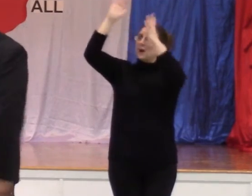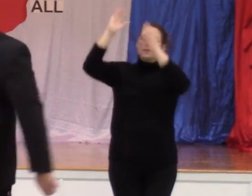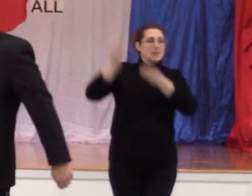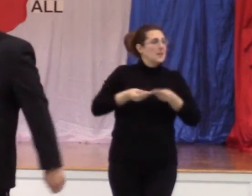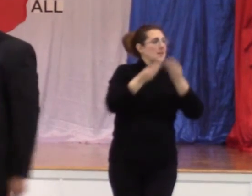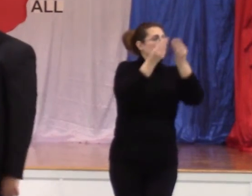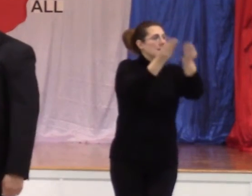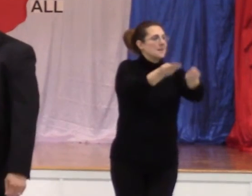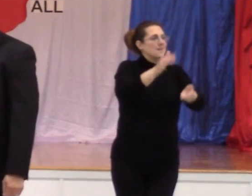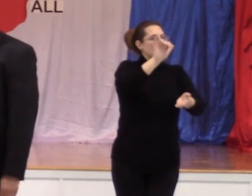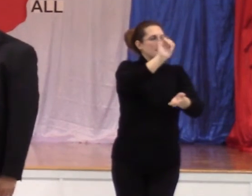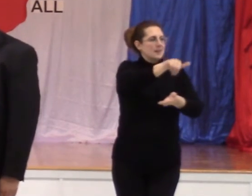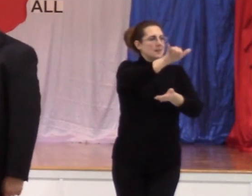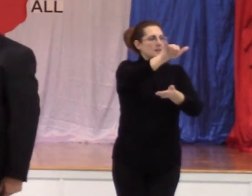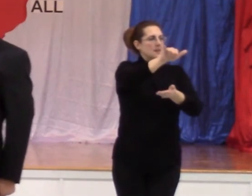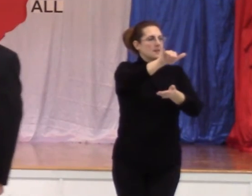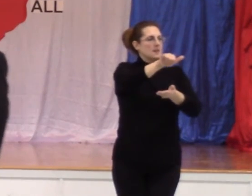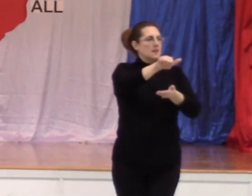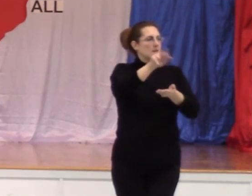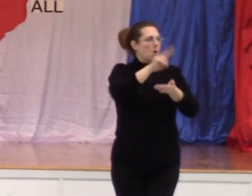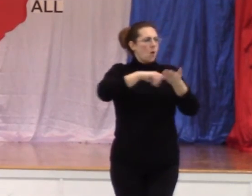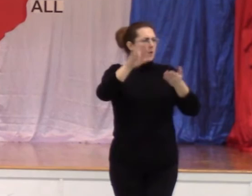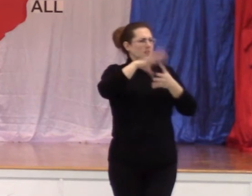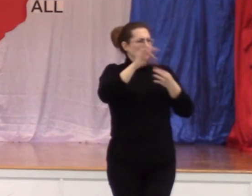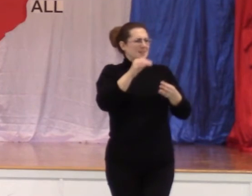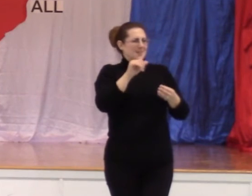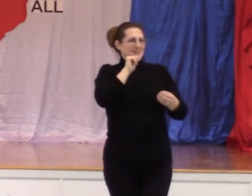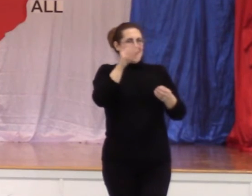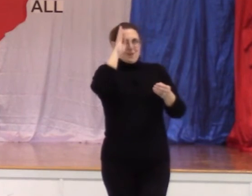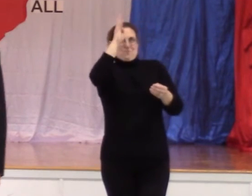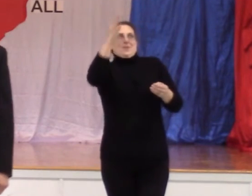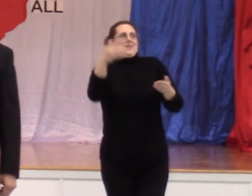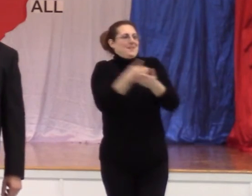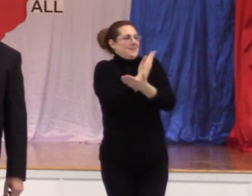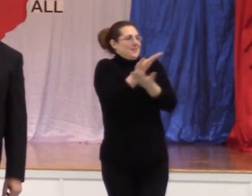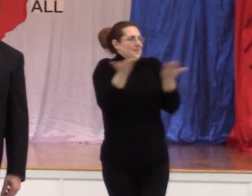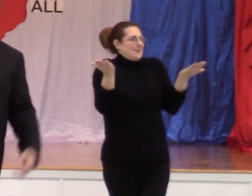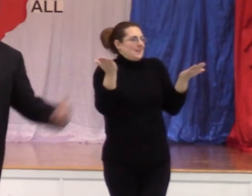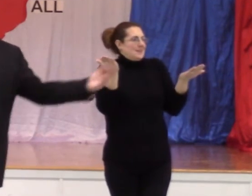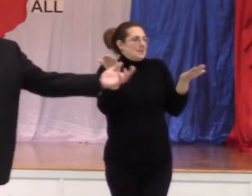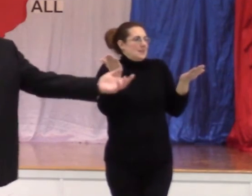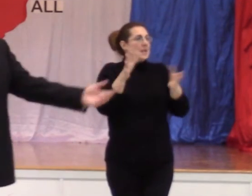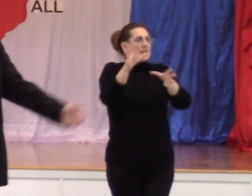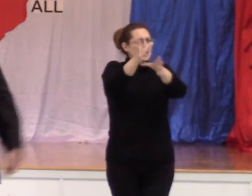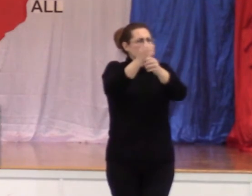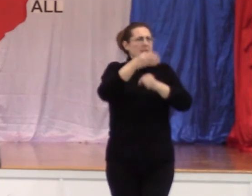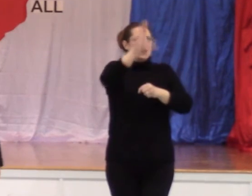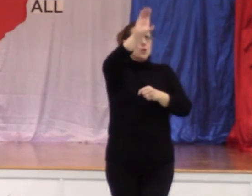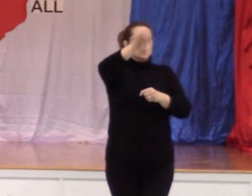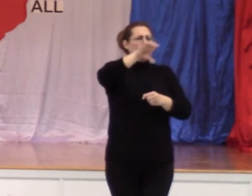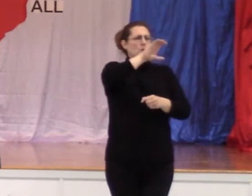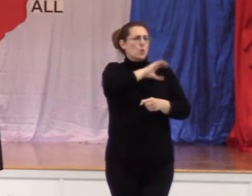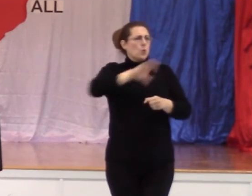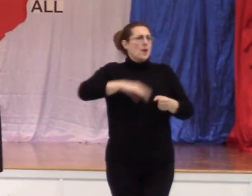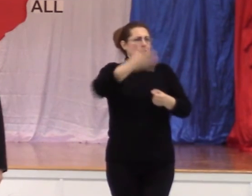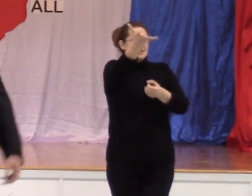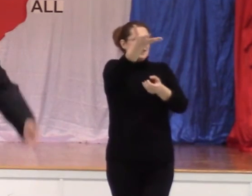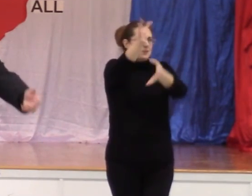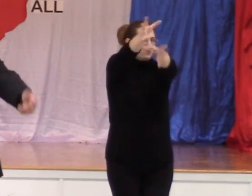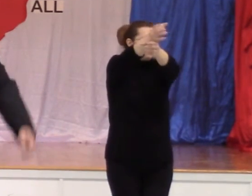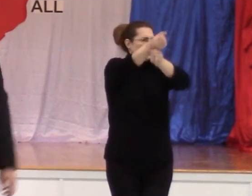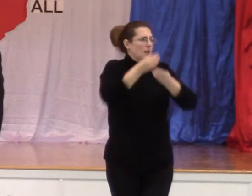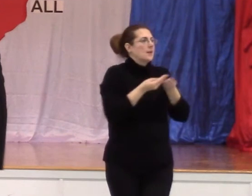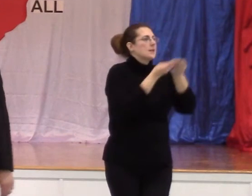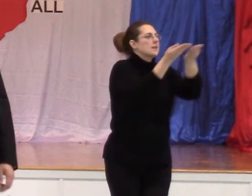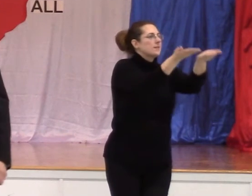that. So the Holy Spirit's not coming up with new stuff. He's taking what Christ has. And he's